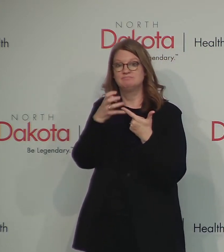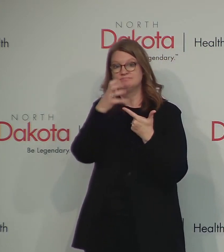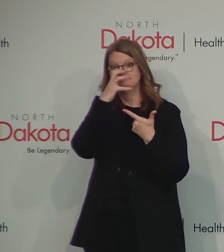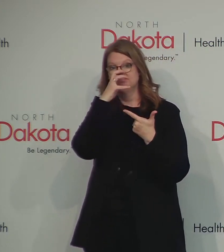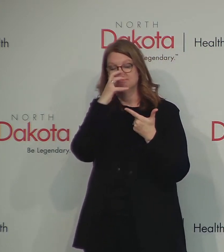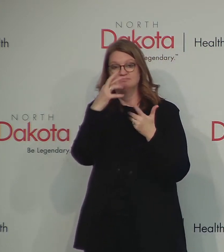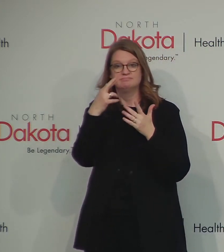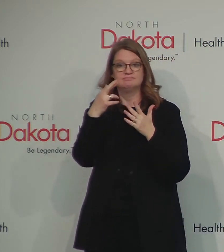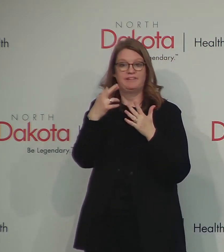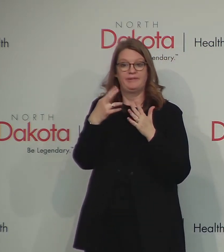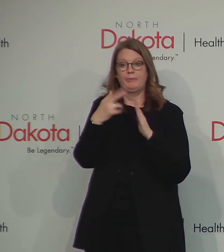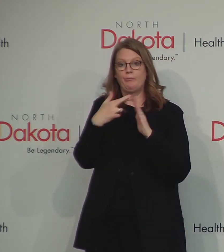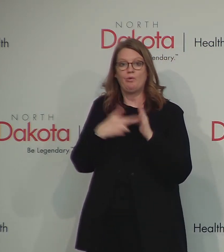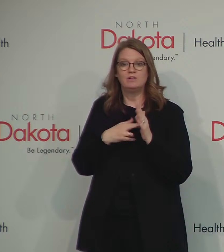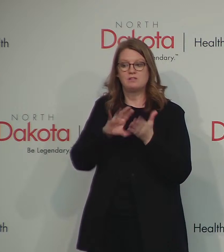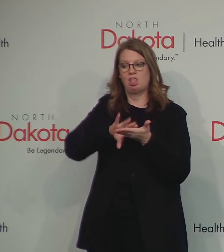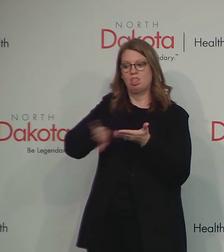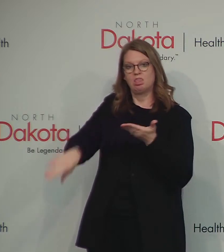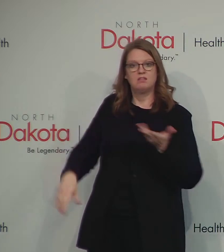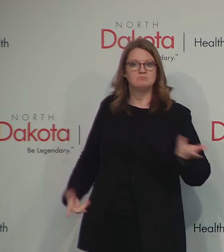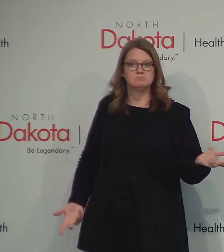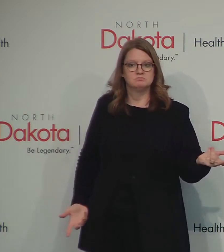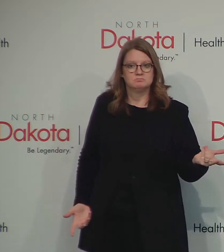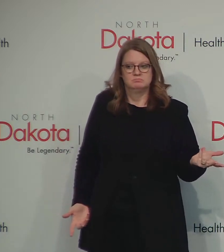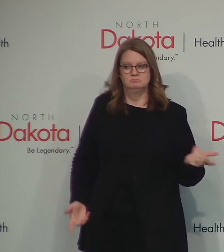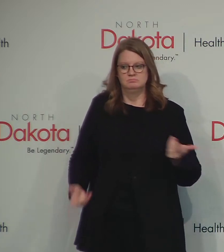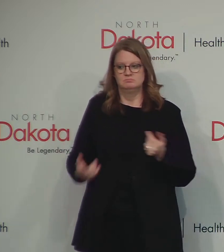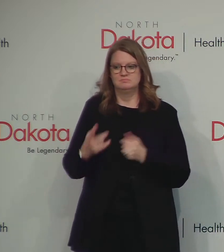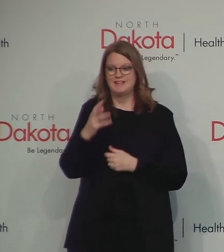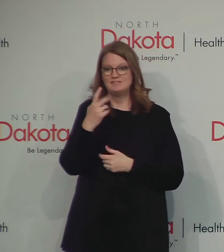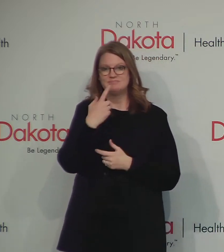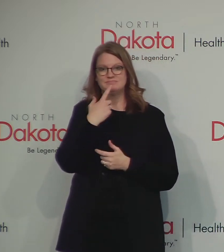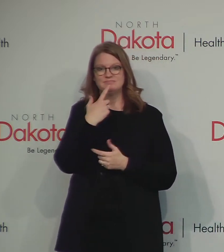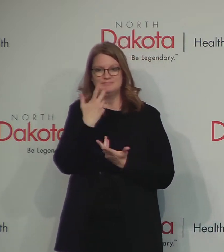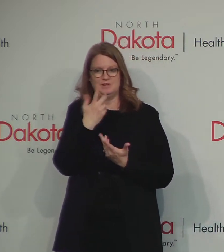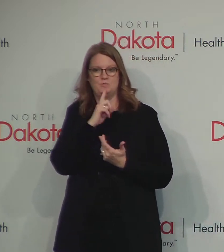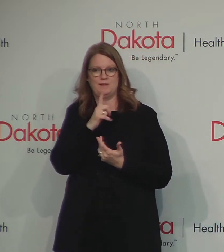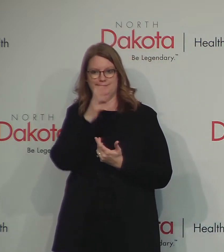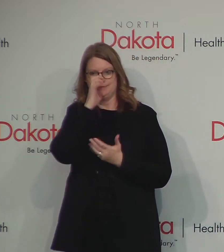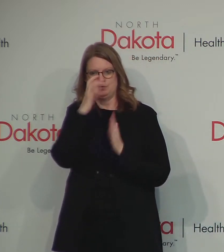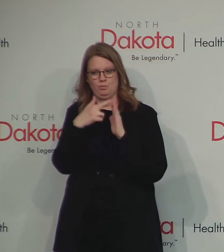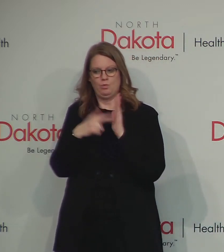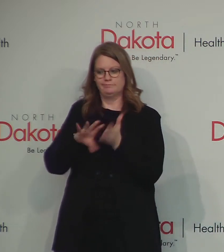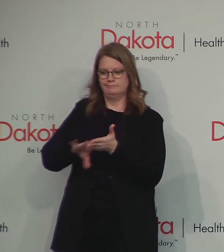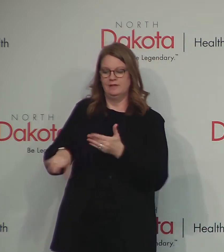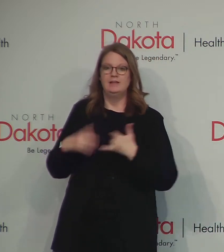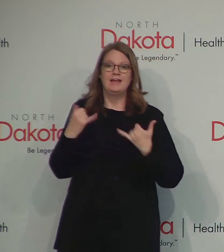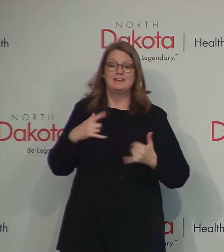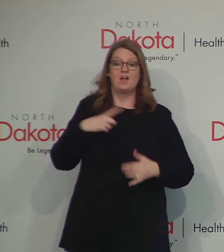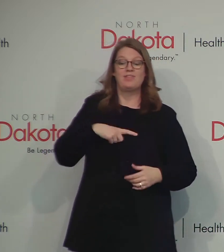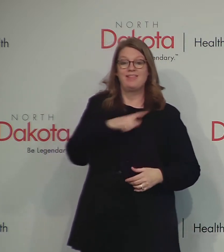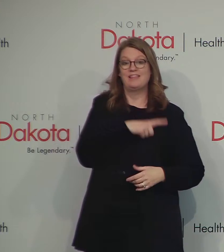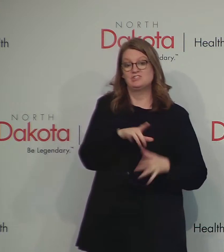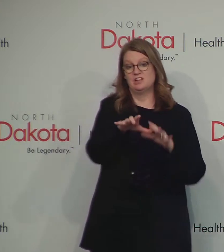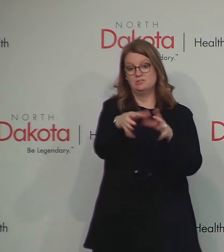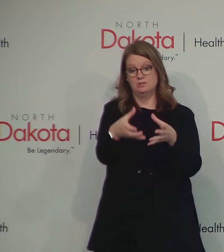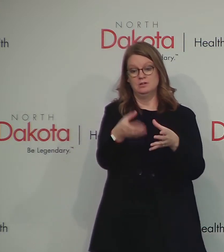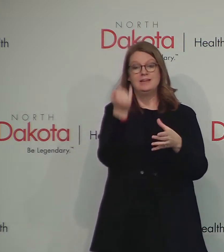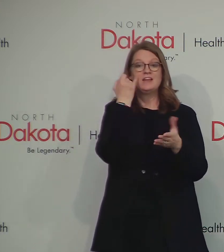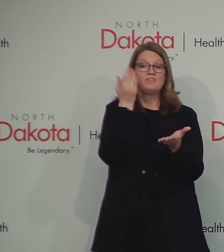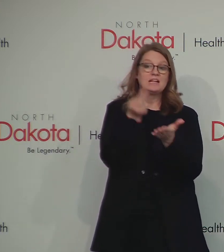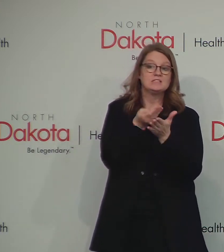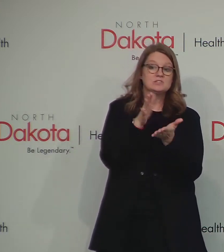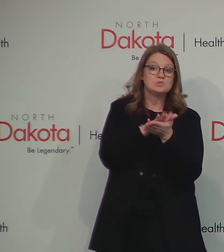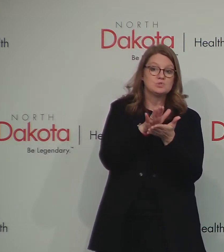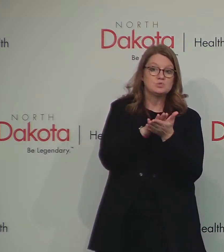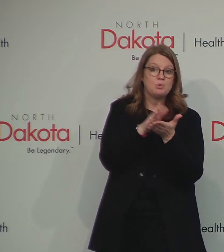orders related to the emergency were all related to cutting the red tape we needed, and the legislature right now is considering whether that's school